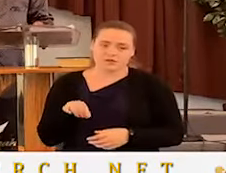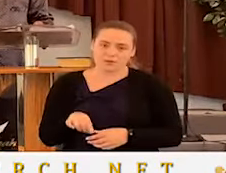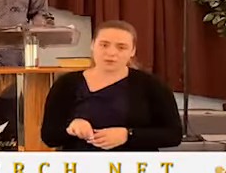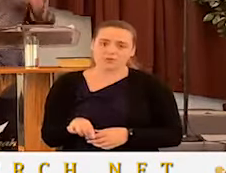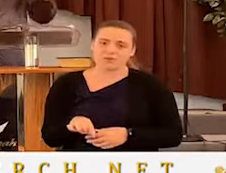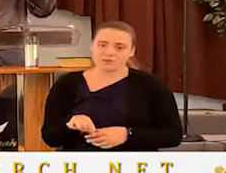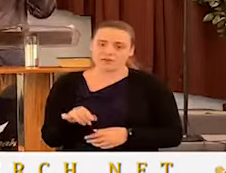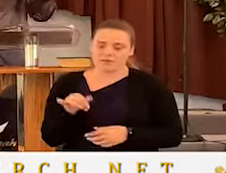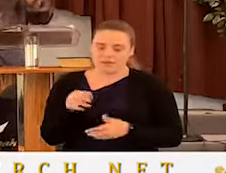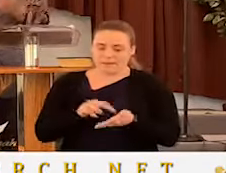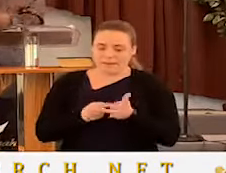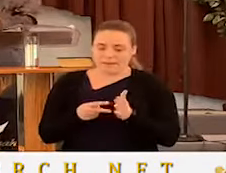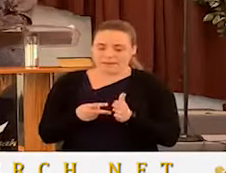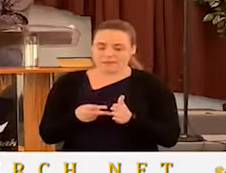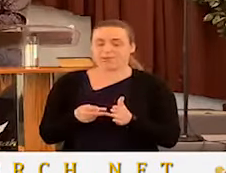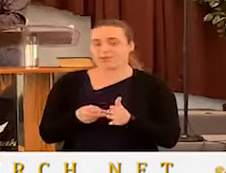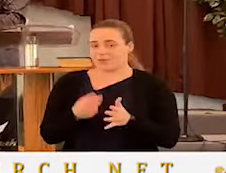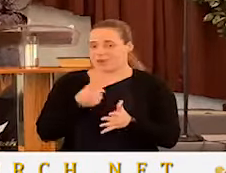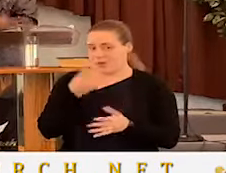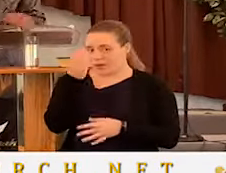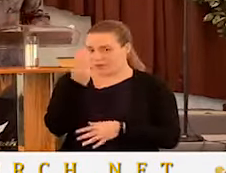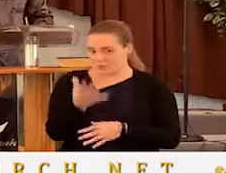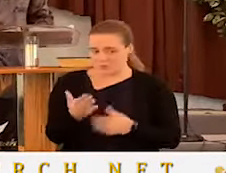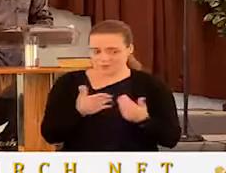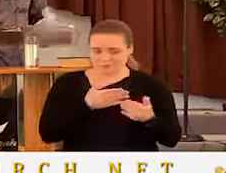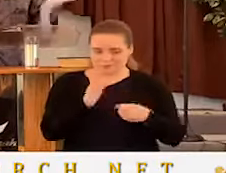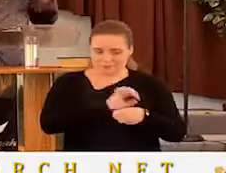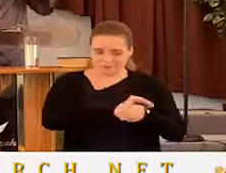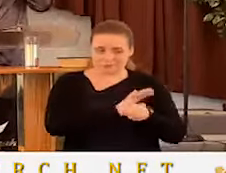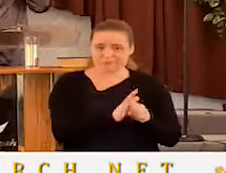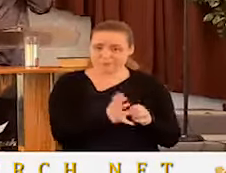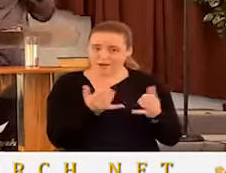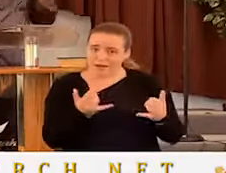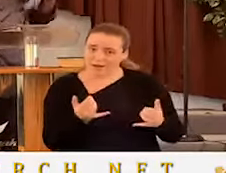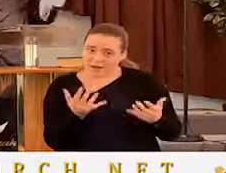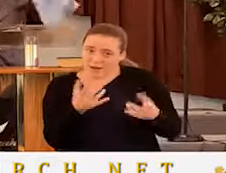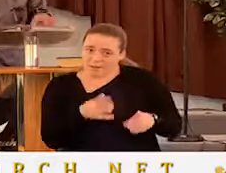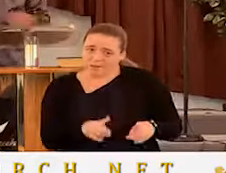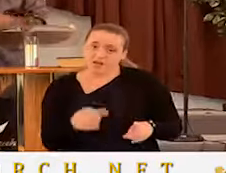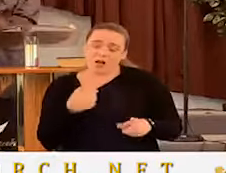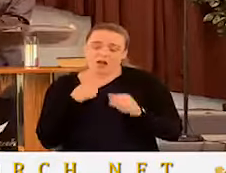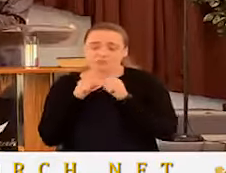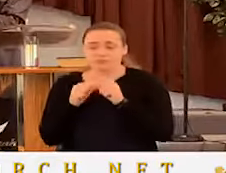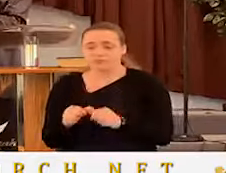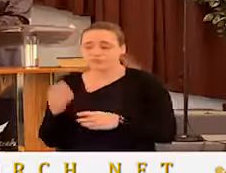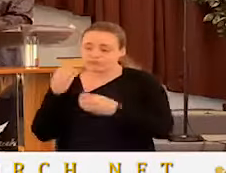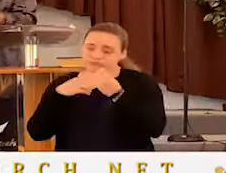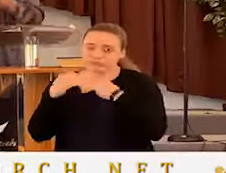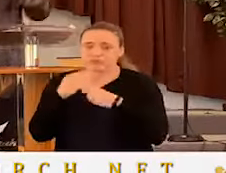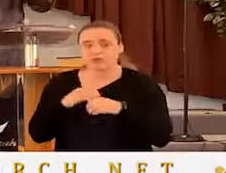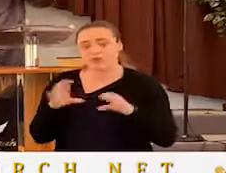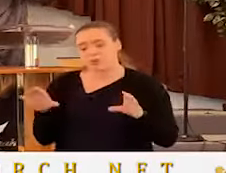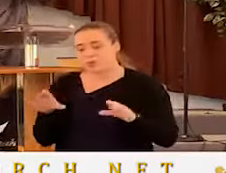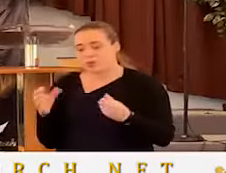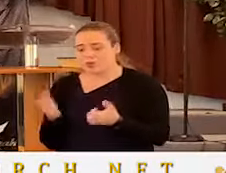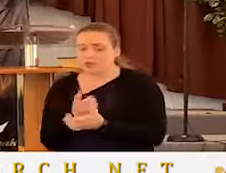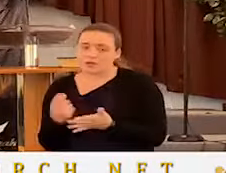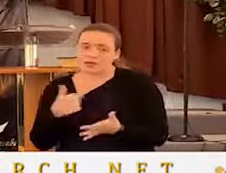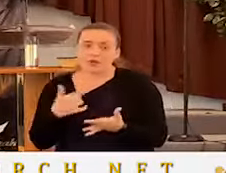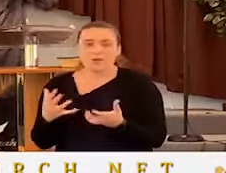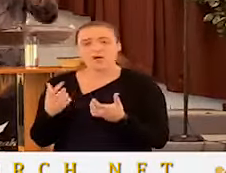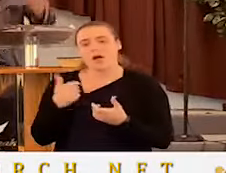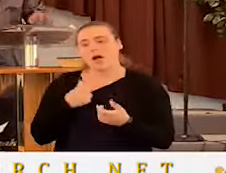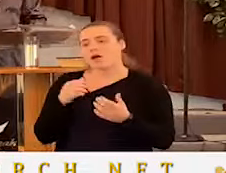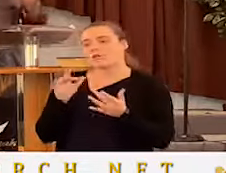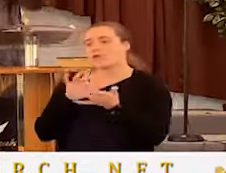bread. And so therefore, I want to let you know, even in this pandemic, I still eat what I want. I still go where I want, do what I want. I still buy